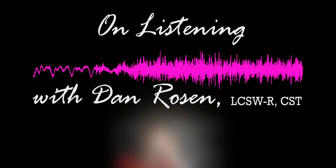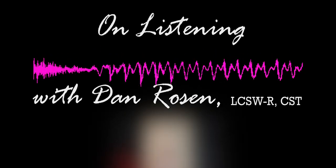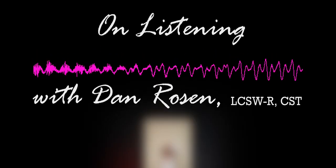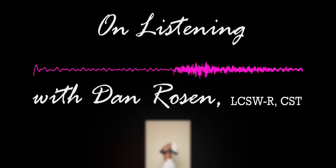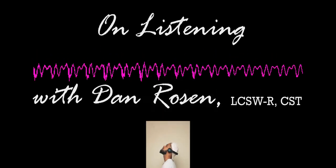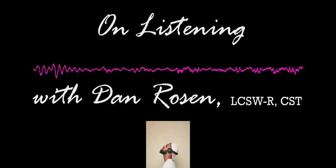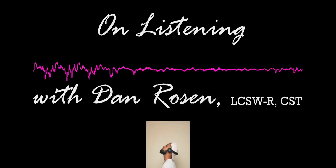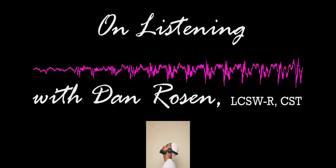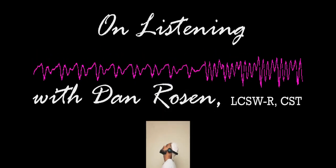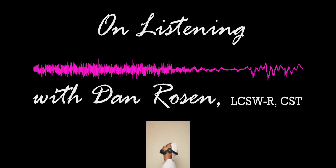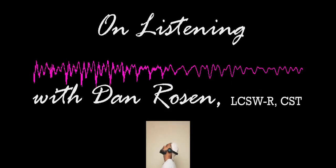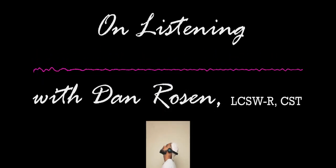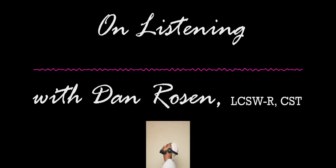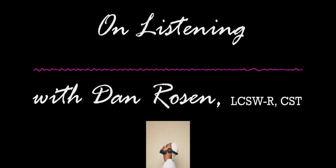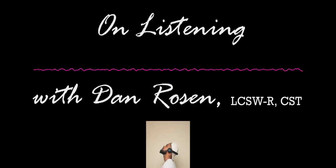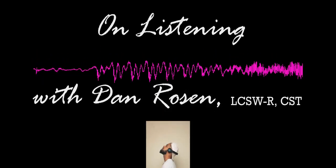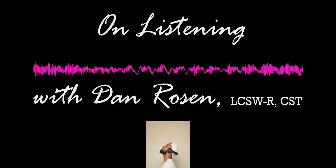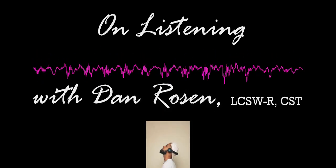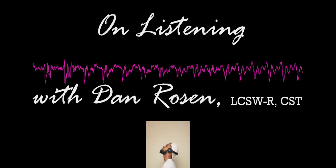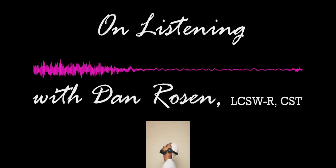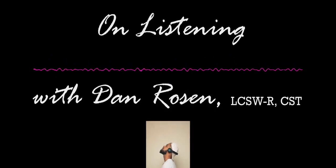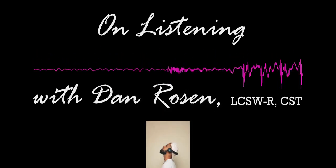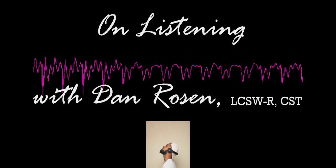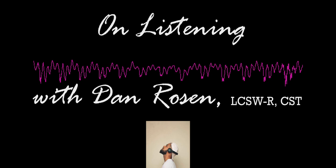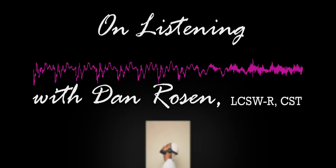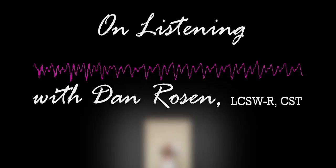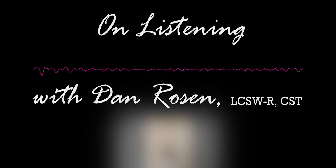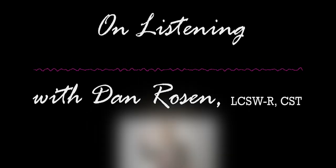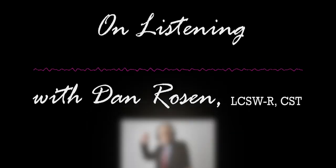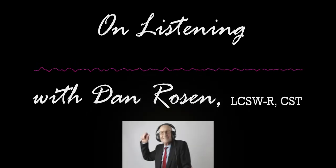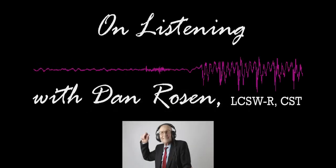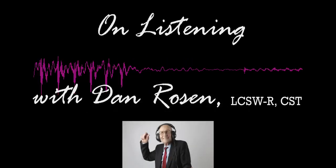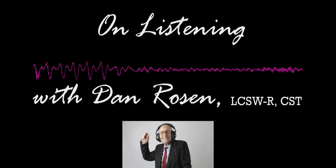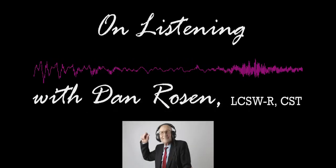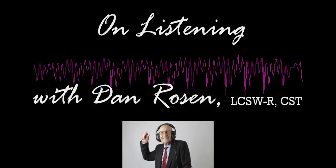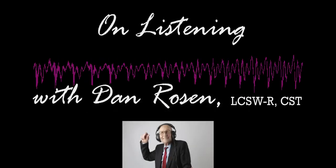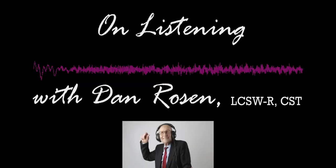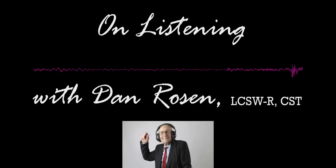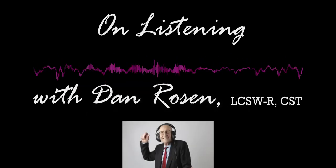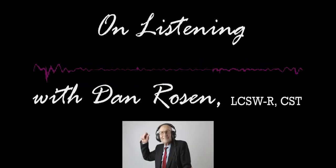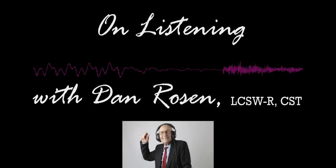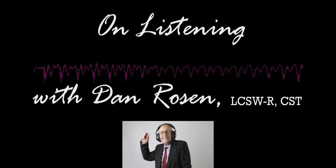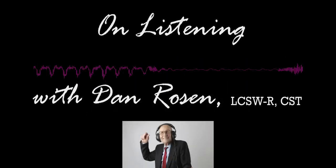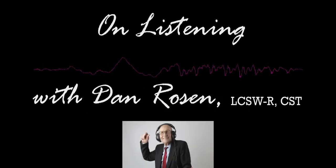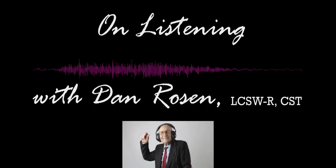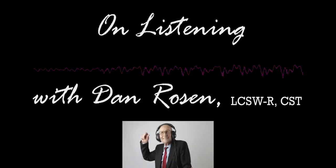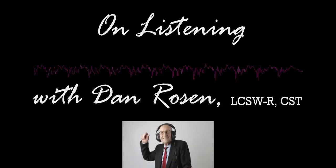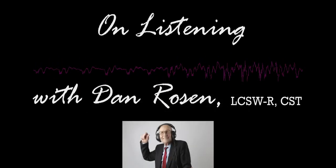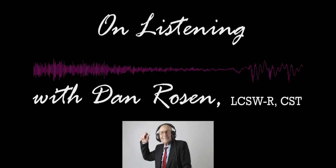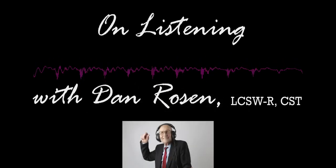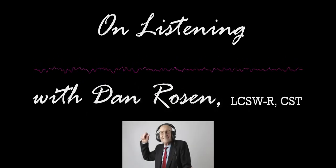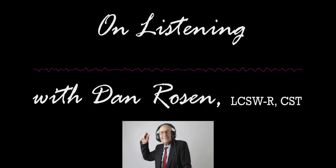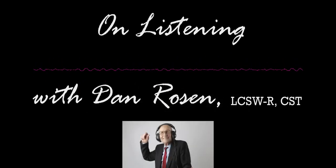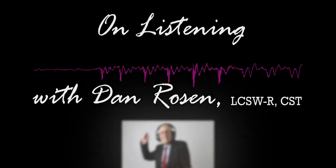Welcome to Season 2 of On Listening. This is your host, Daniel Rosen. Thank you for joining us as we continue to